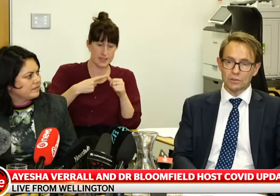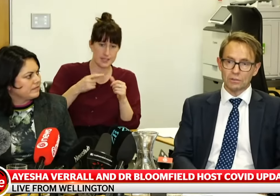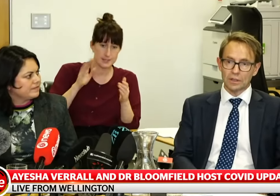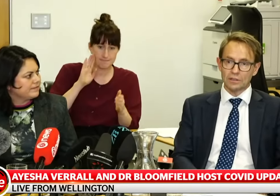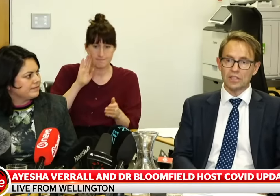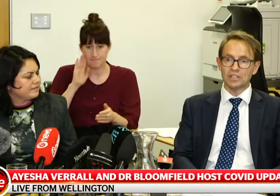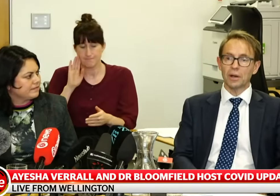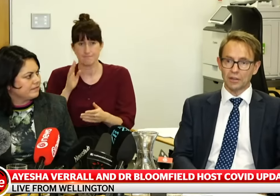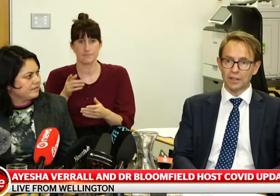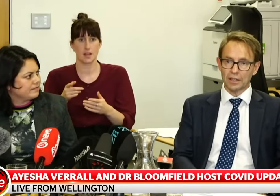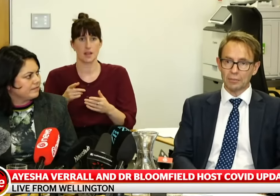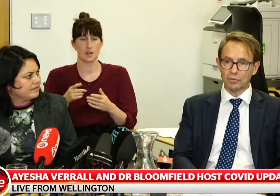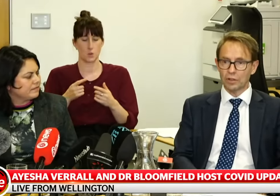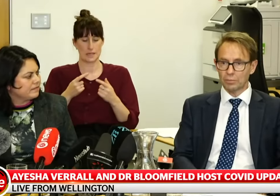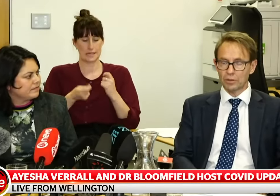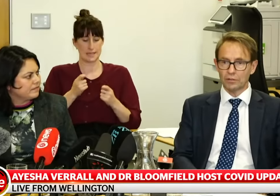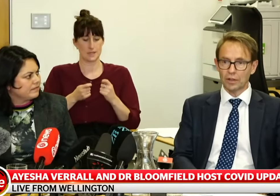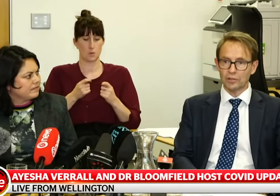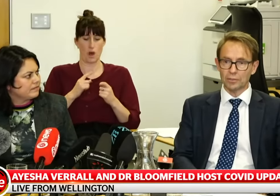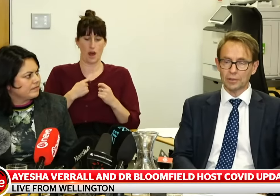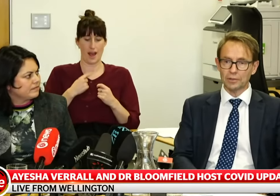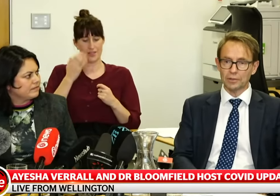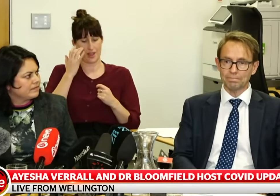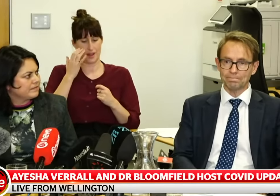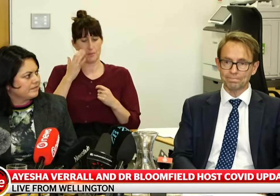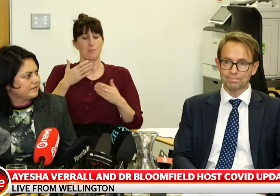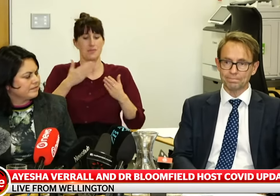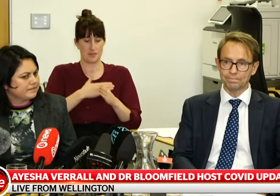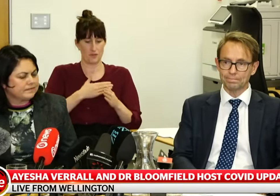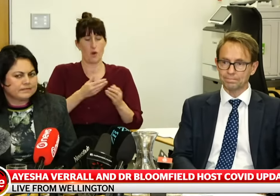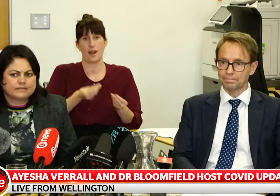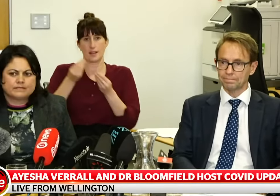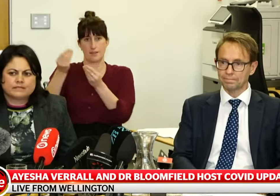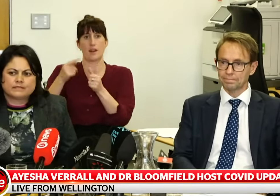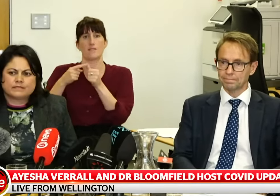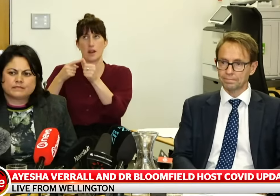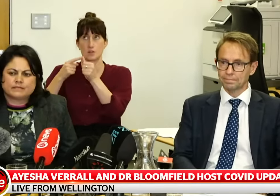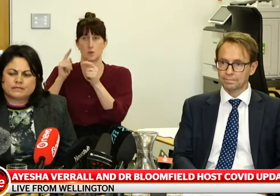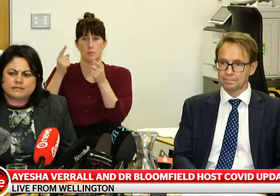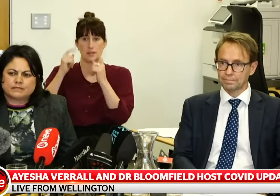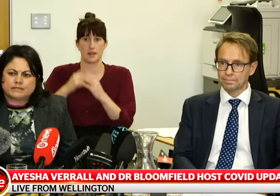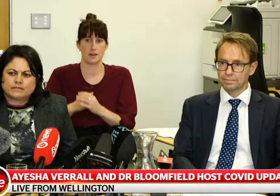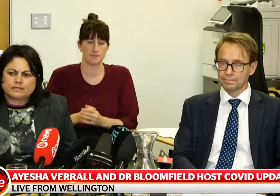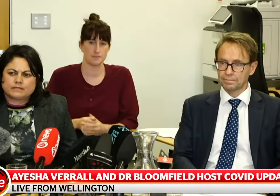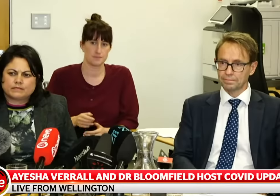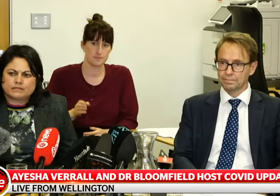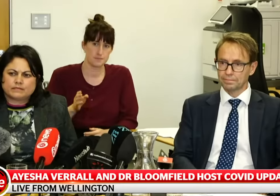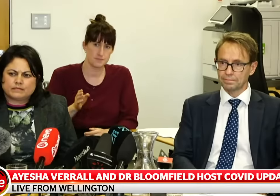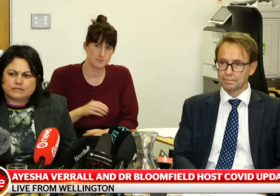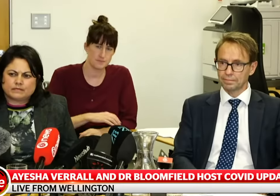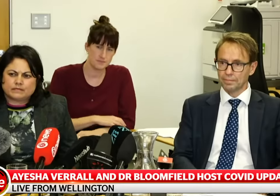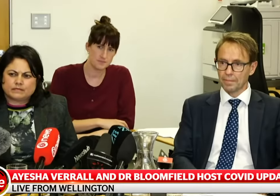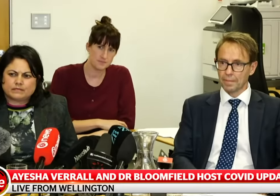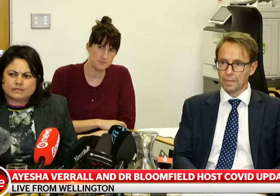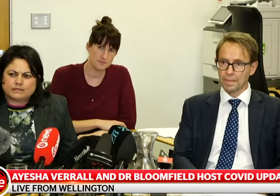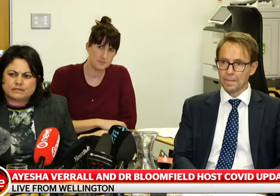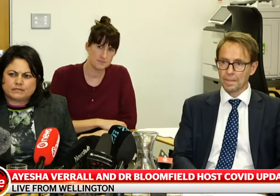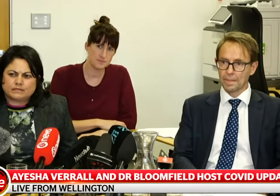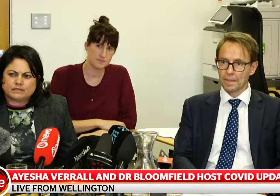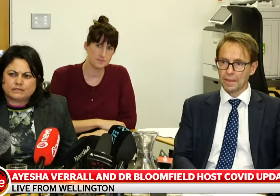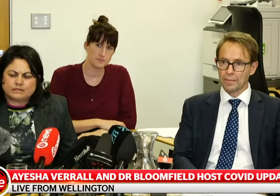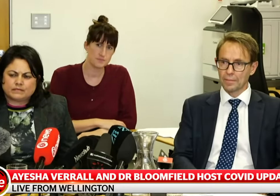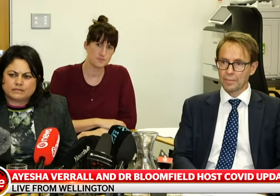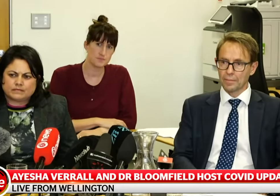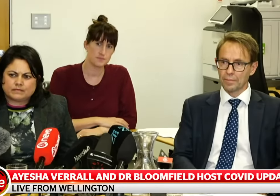just to test my thinking before I put the advice to ministers. Minister, are you asking that all positive border and community PCRs are